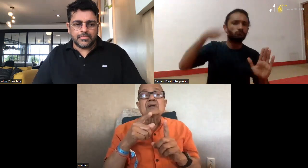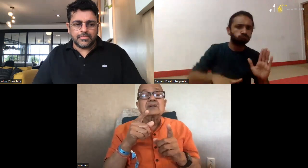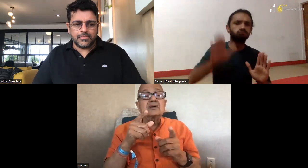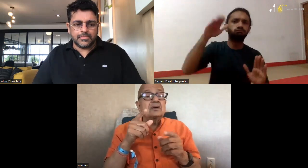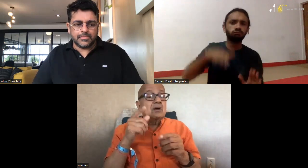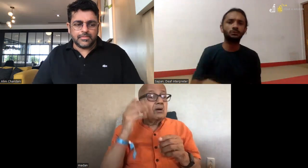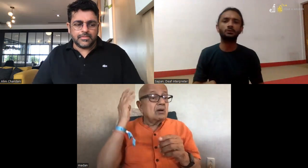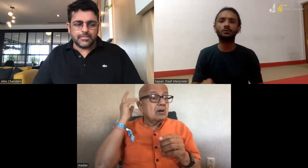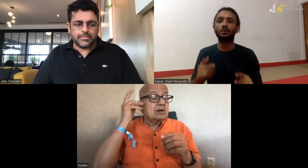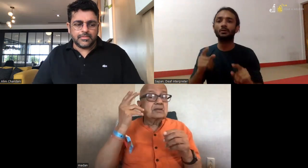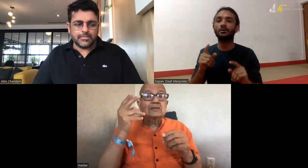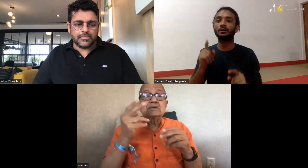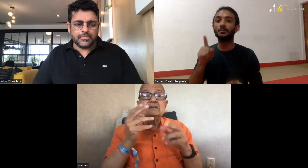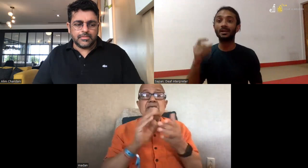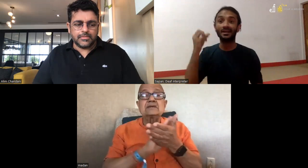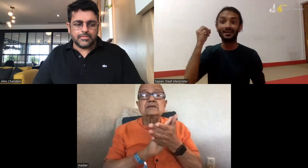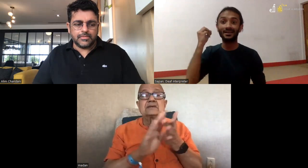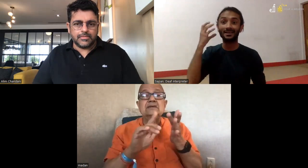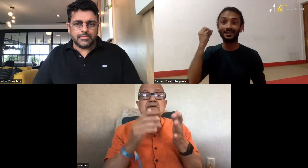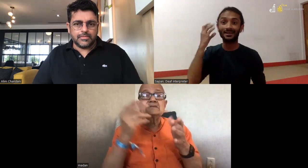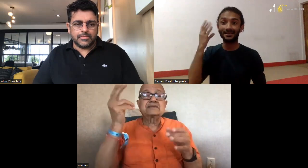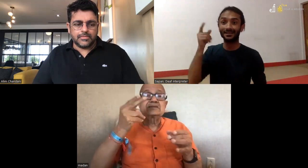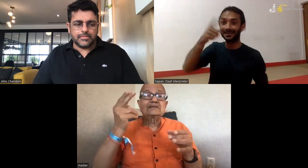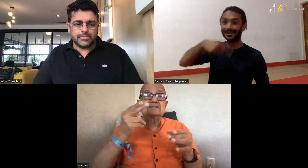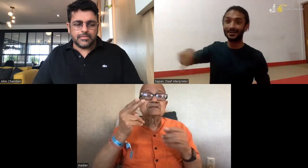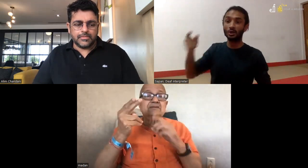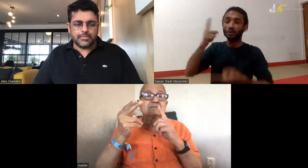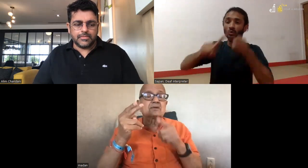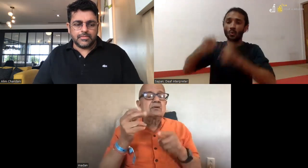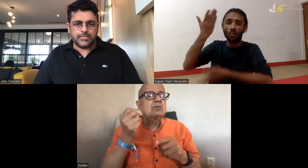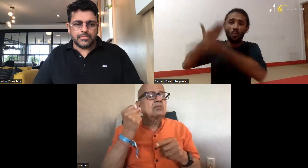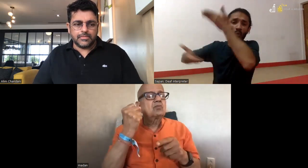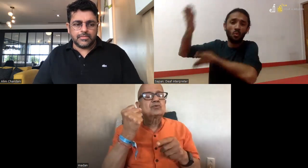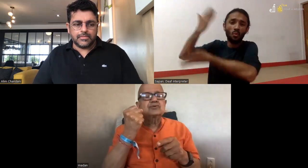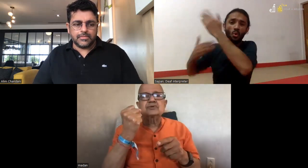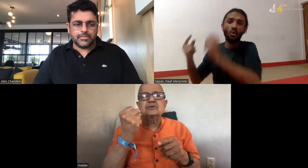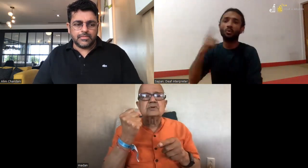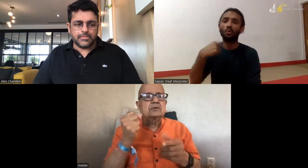schools all throughout the country. Of course, there are,